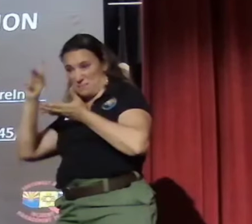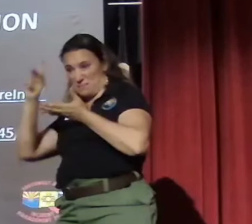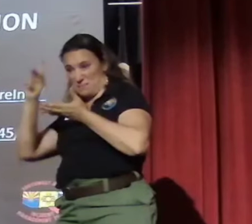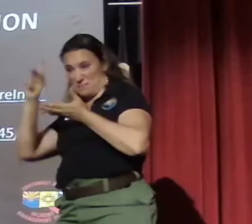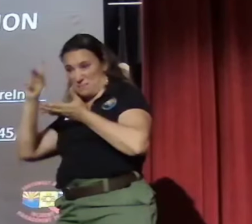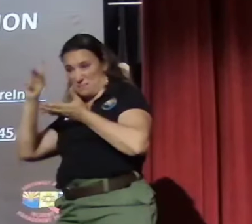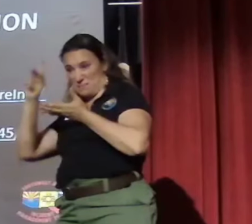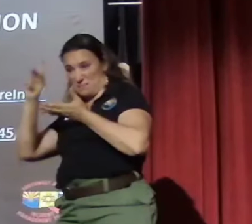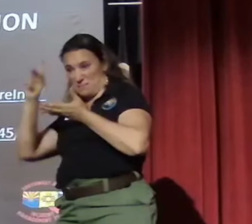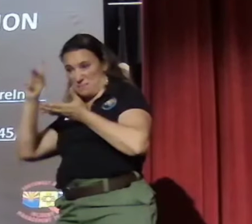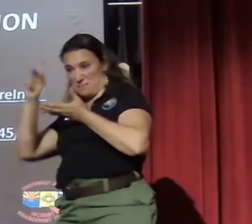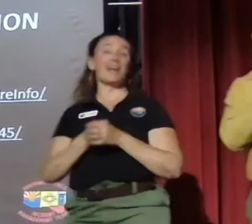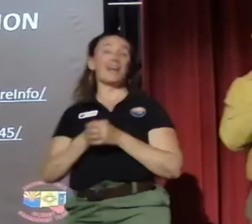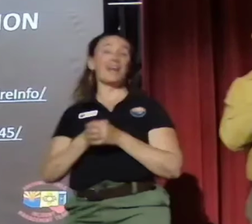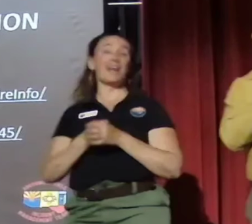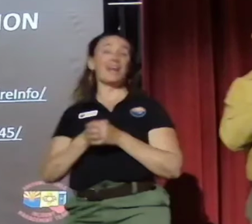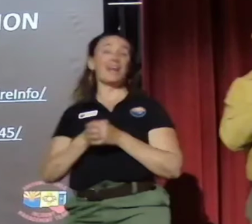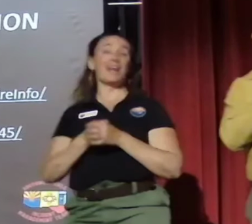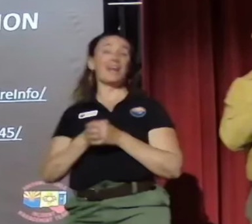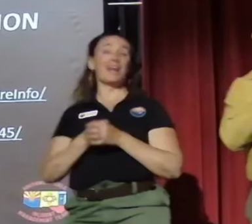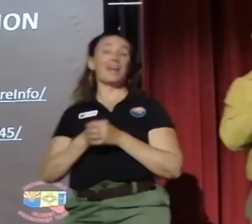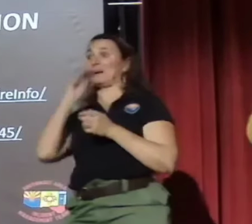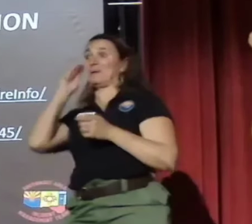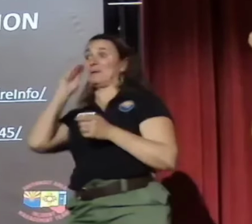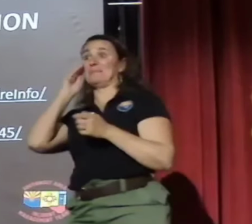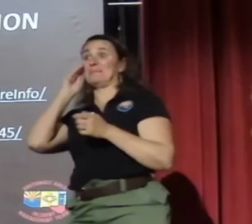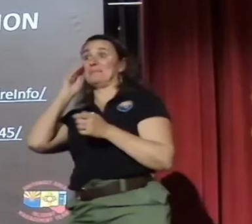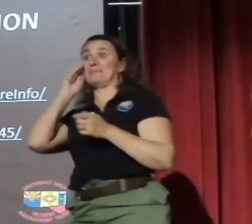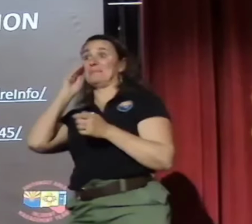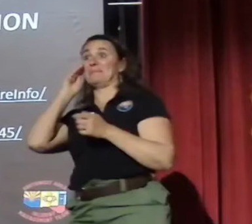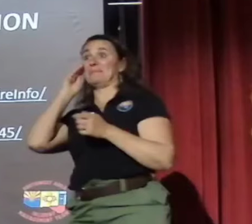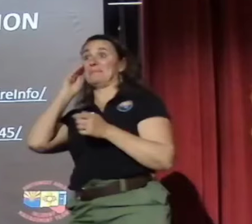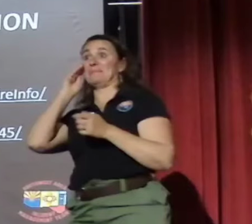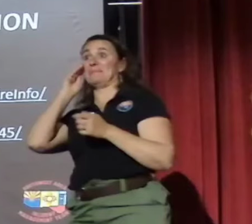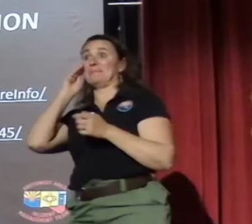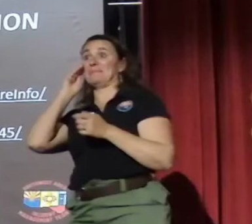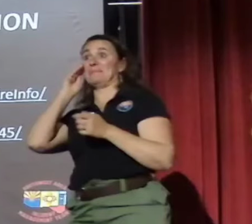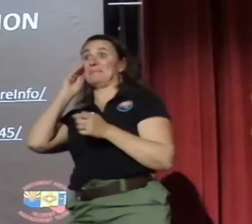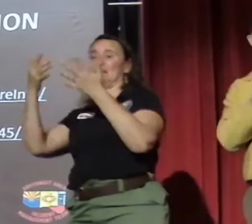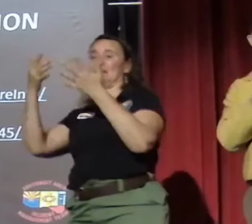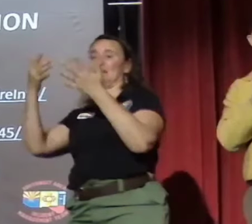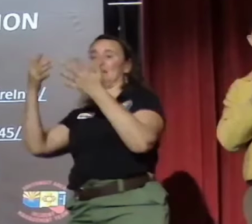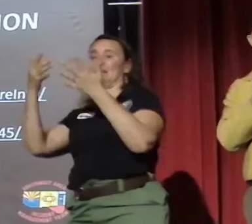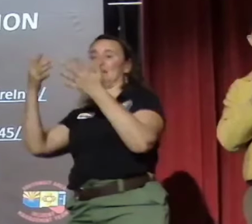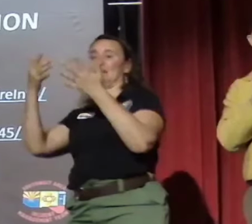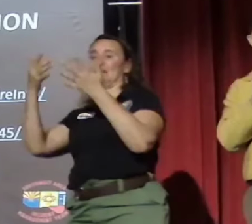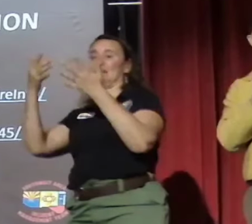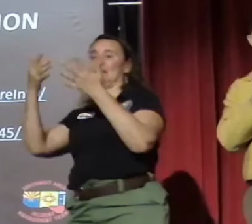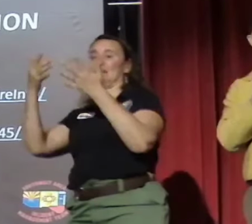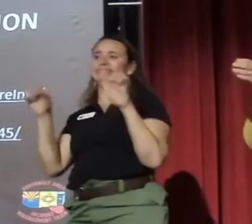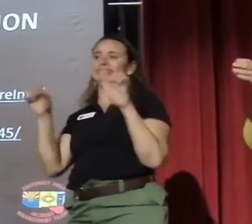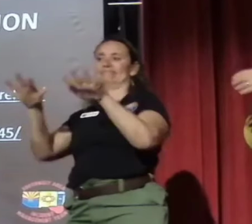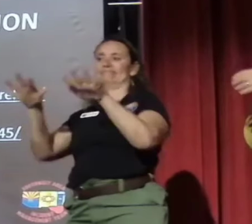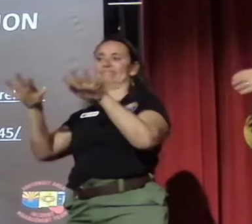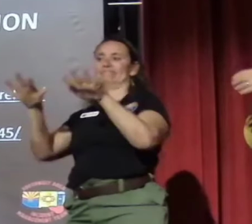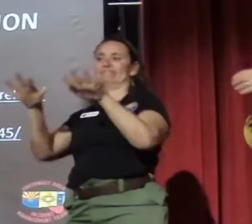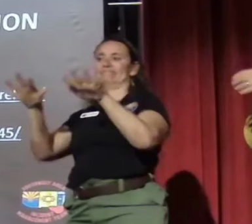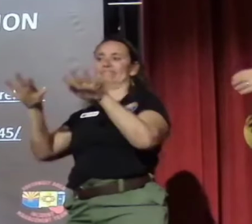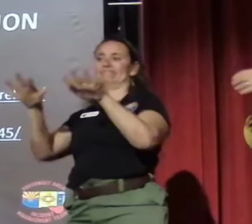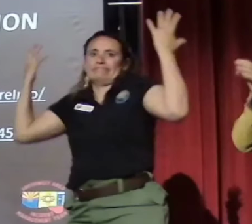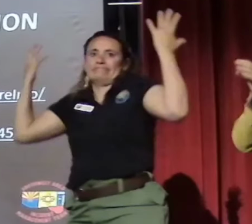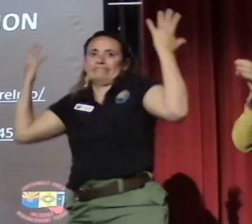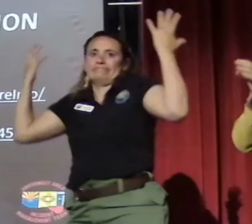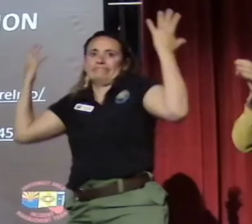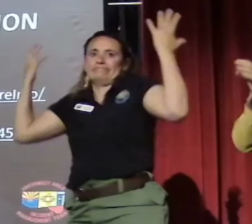You know, I'd love to tell you we can let you back in so many days or on a certain date, but right now we just can't make that decision. We can't even